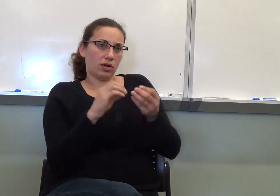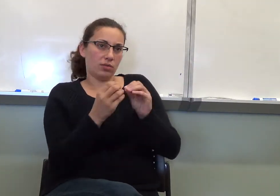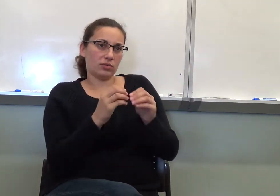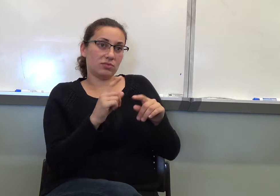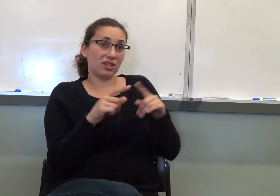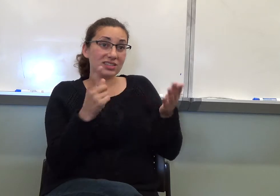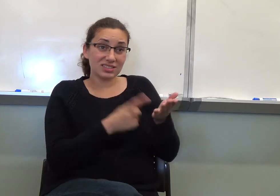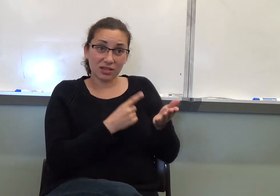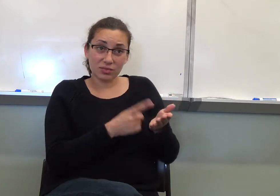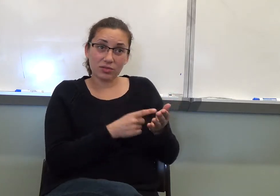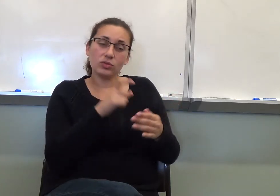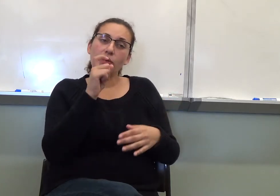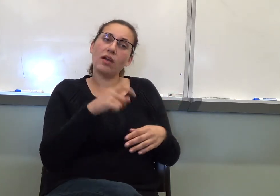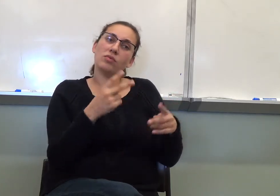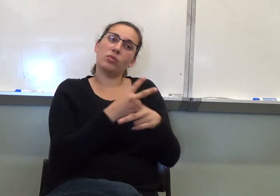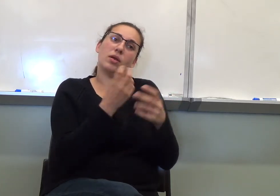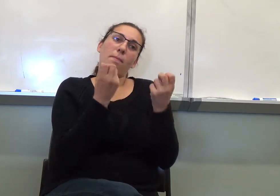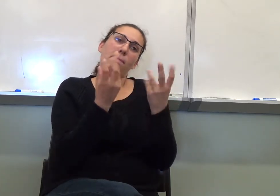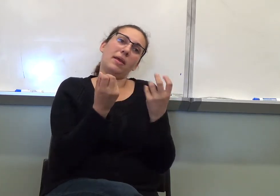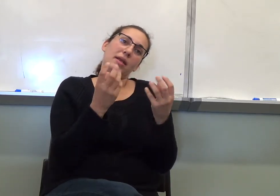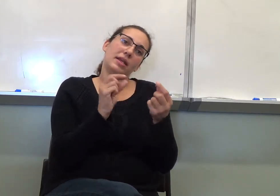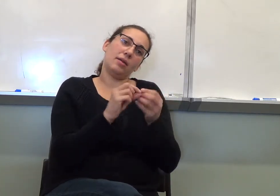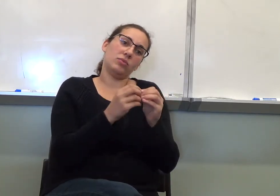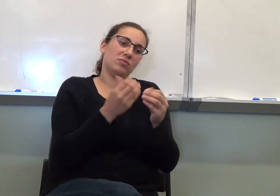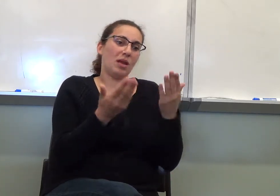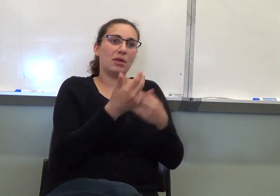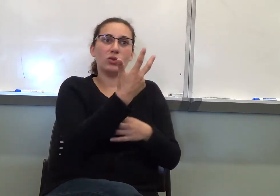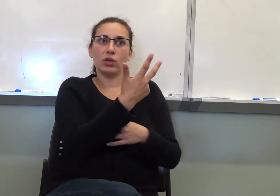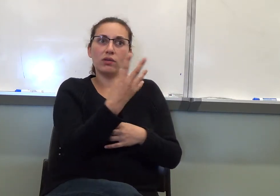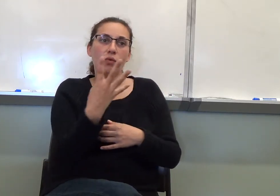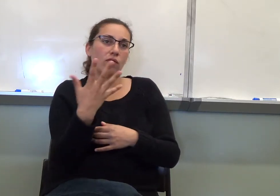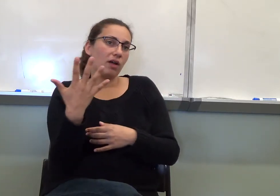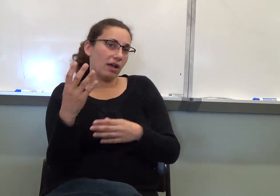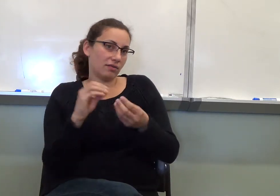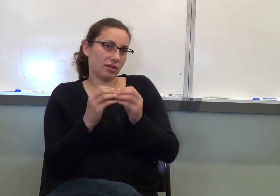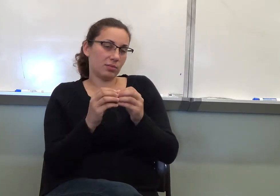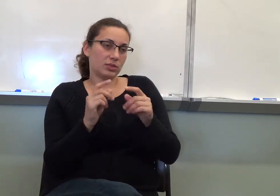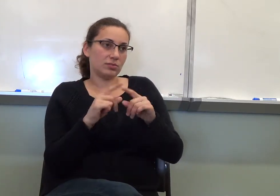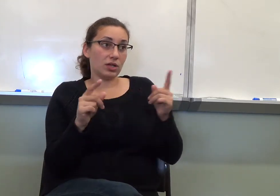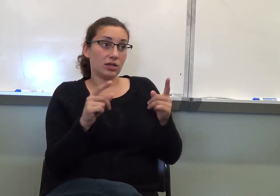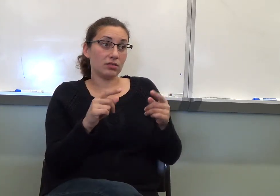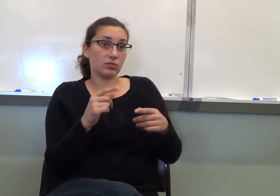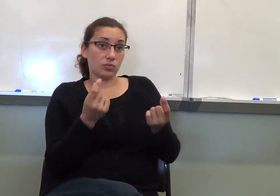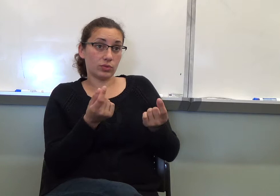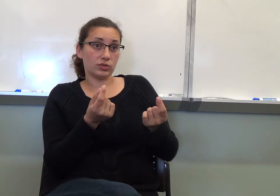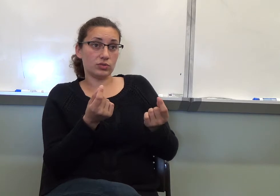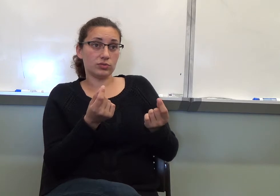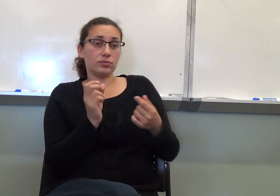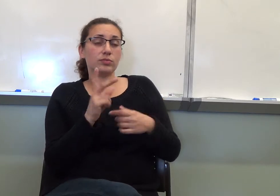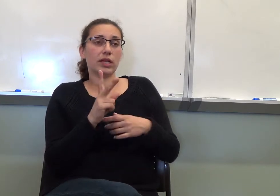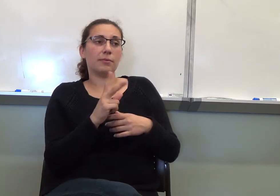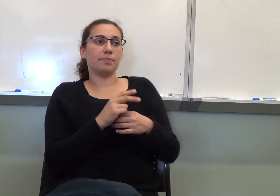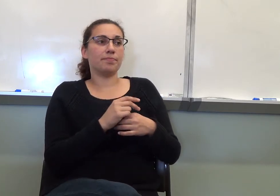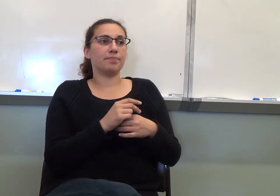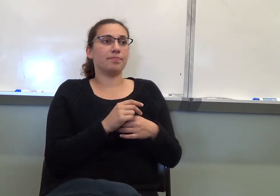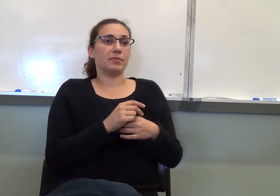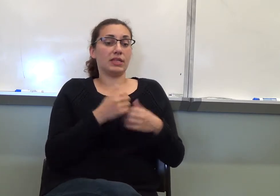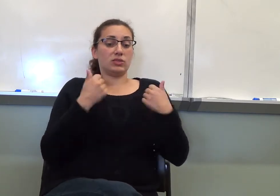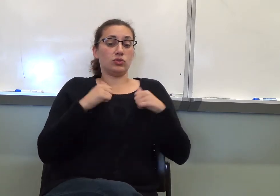than 2, and that's the way it is. The way we get around that is say, okay, let's break it down to do 2 here and then multiply